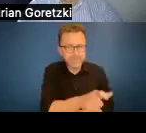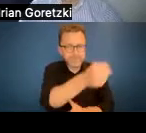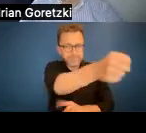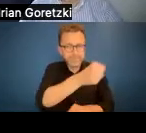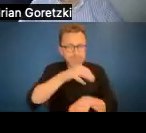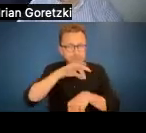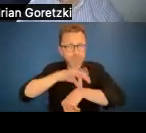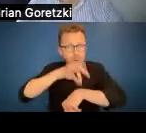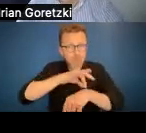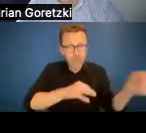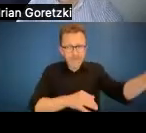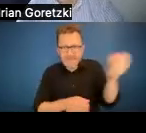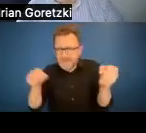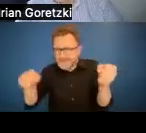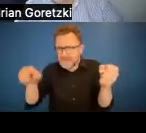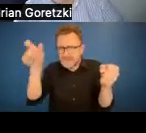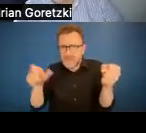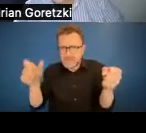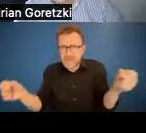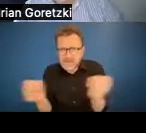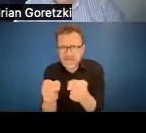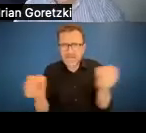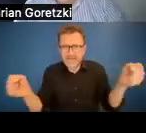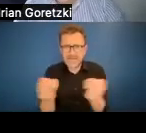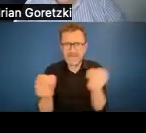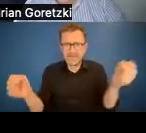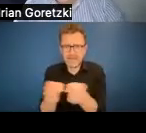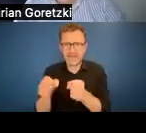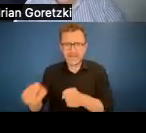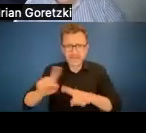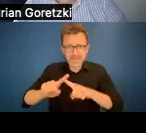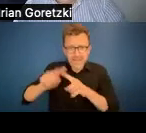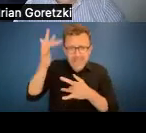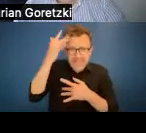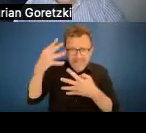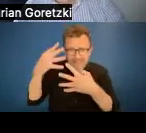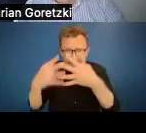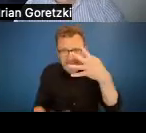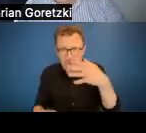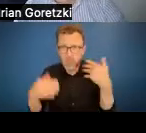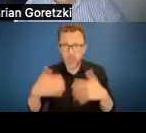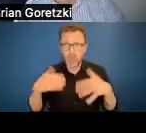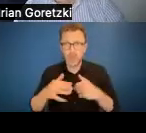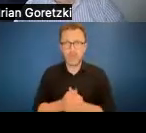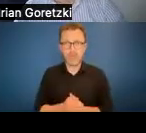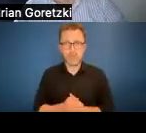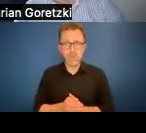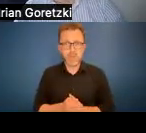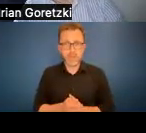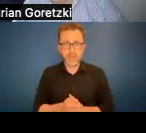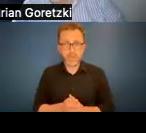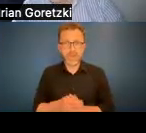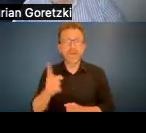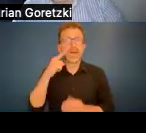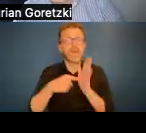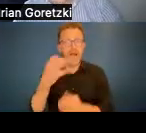here in Poland. As I said, I'm a lawyer, and we are trying to do as much as possible to help